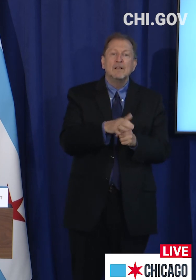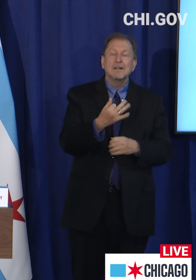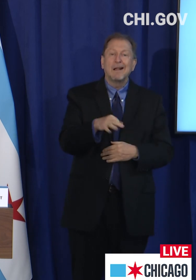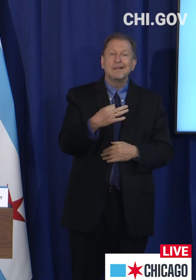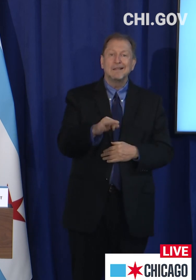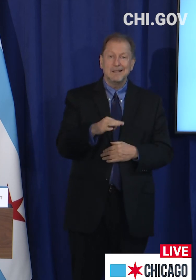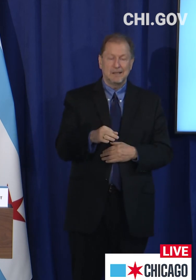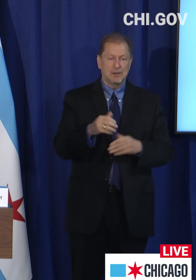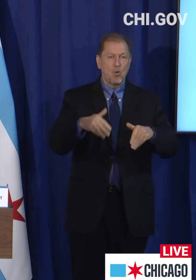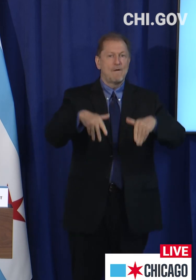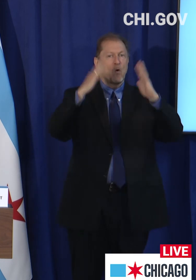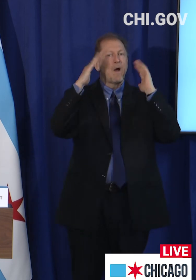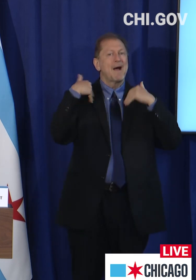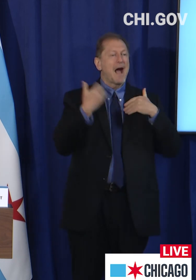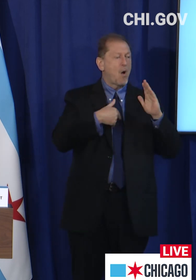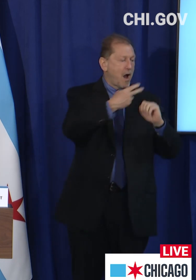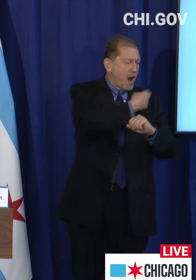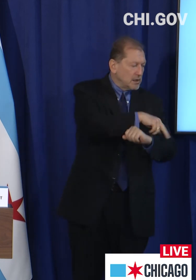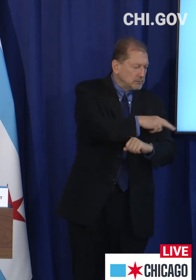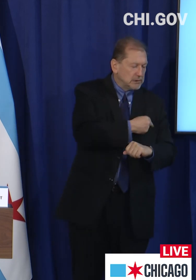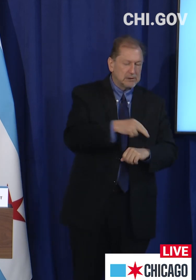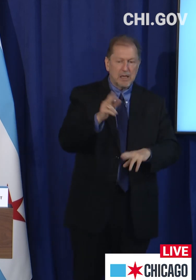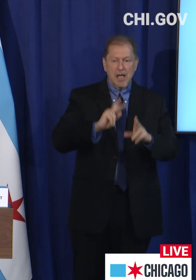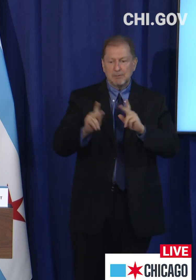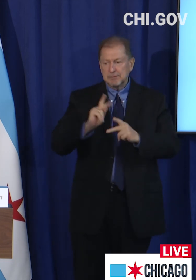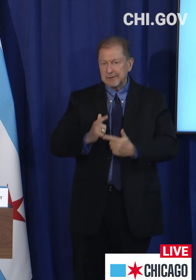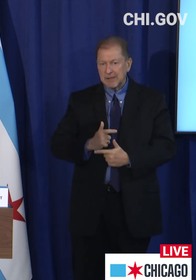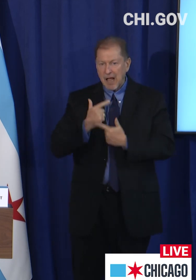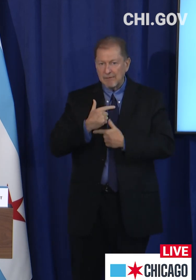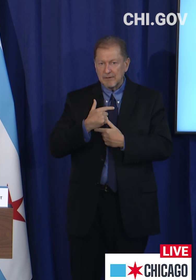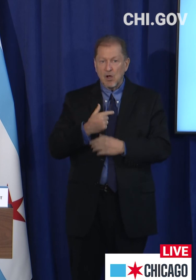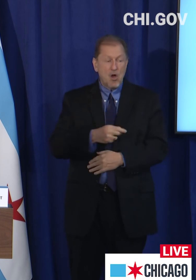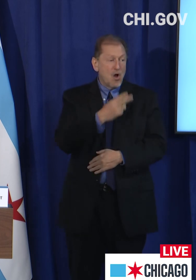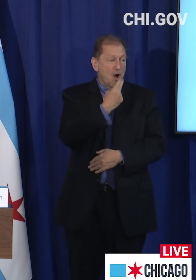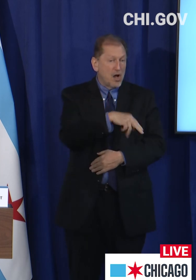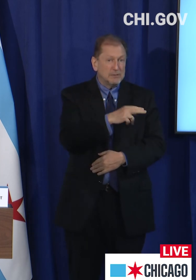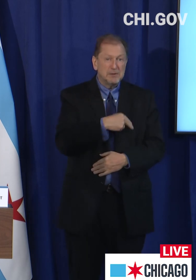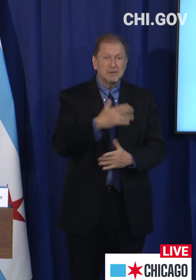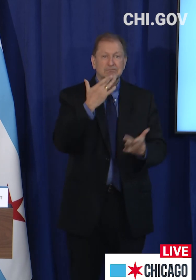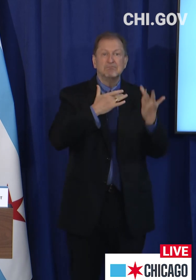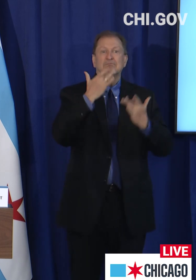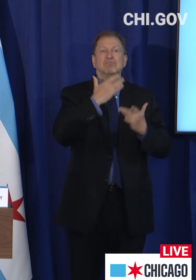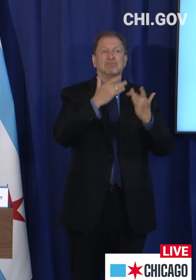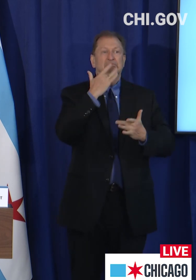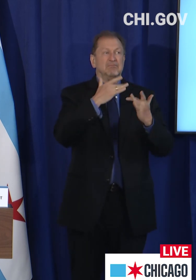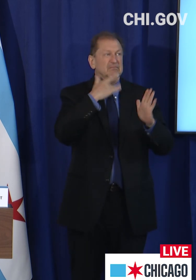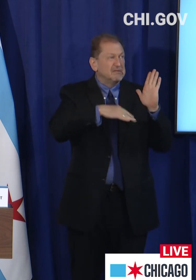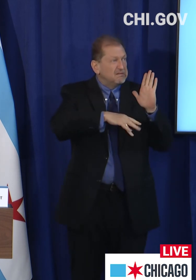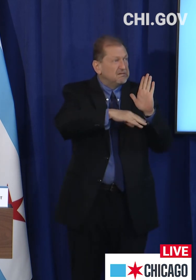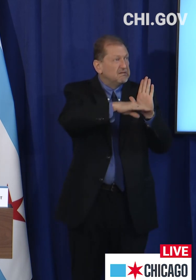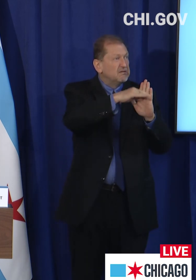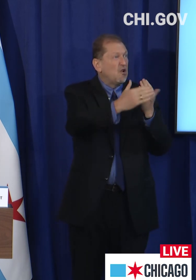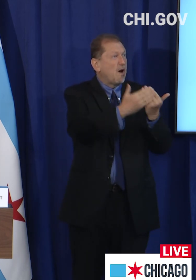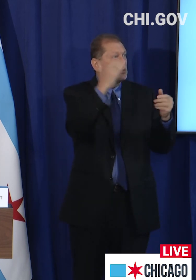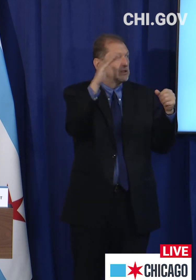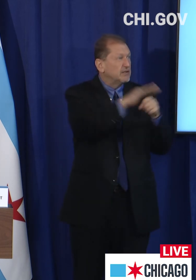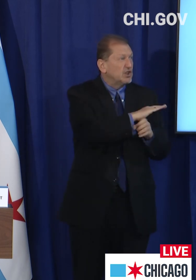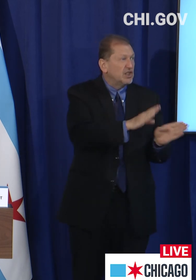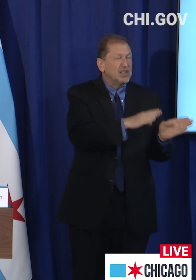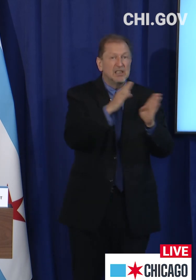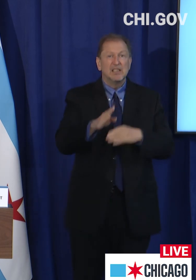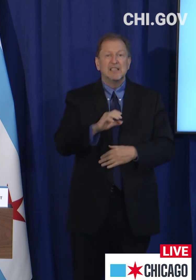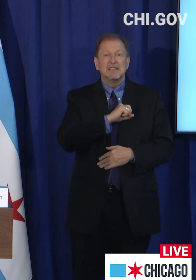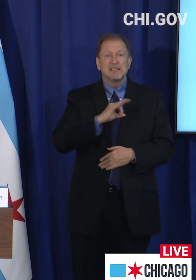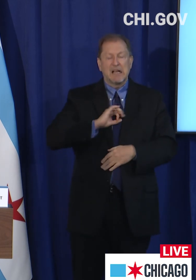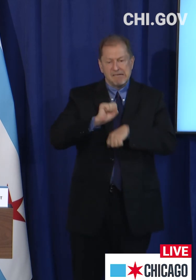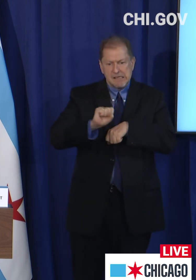lives. On the healthcare system, this includes limited hospital beds, staff, supplies,